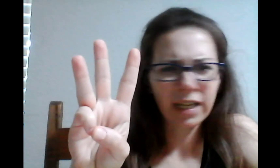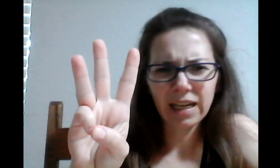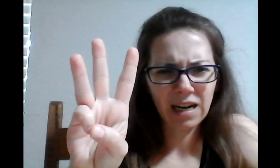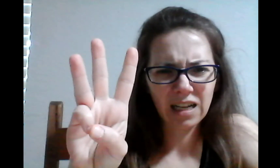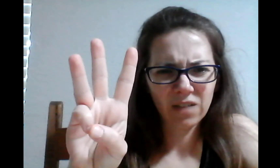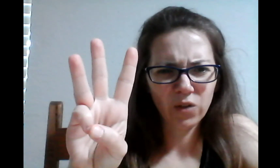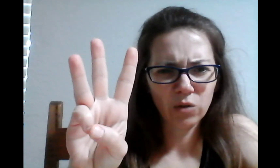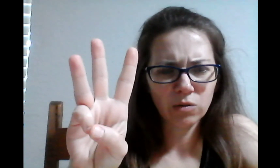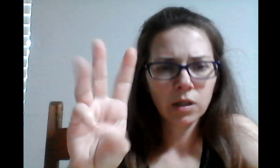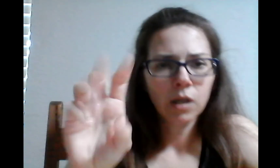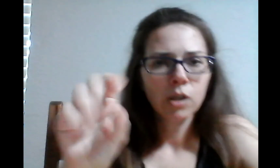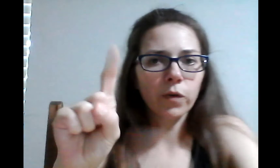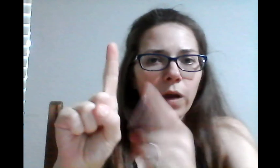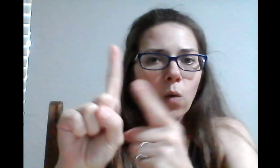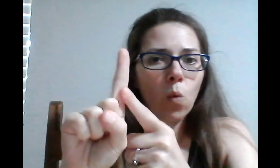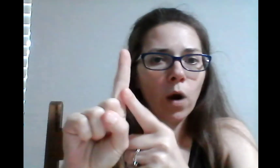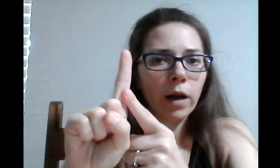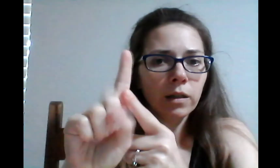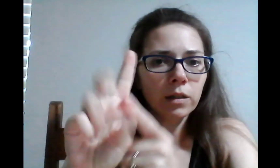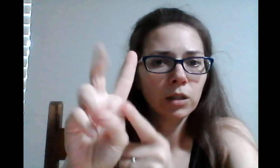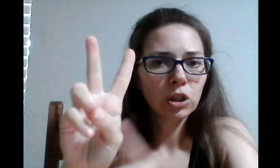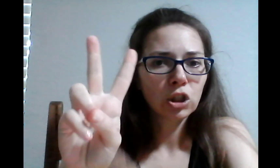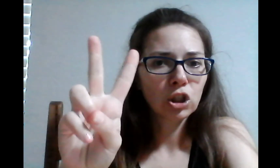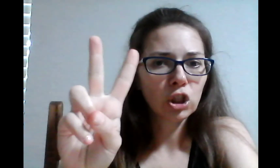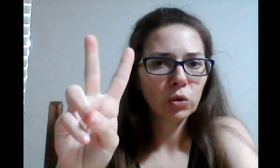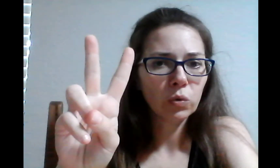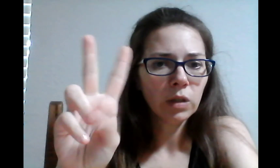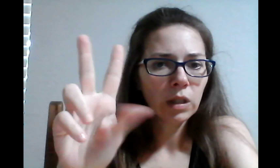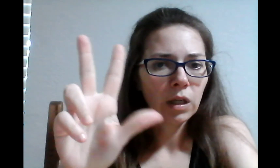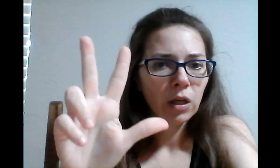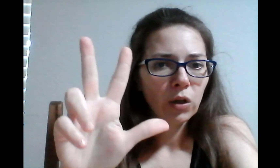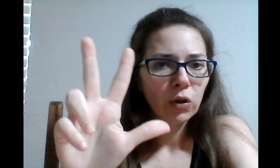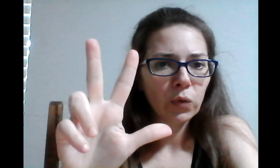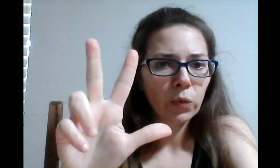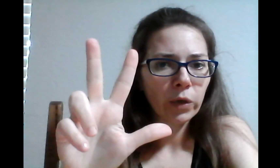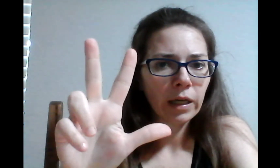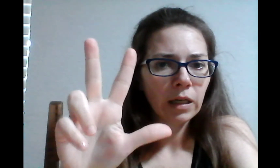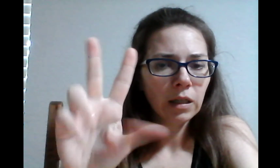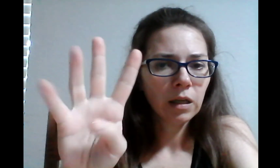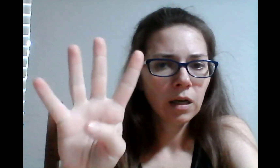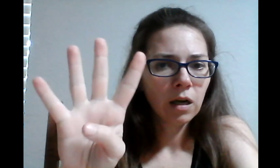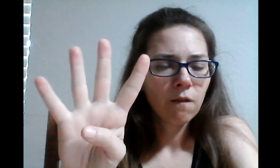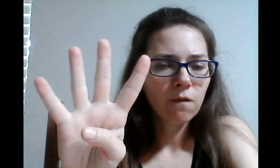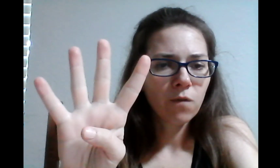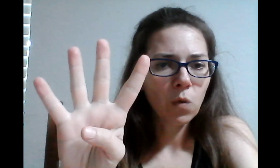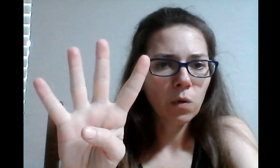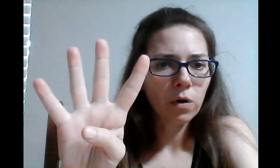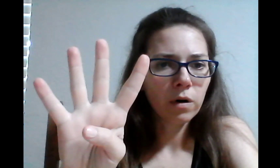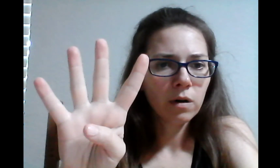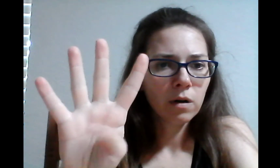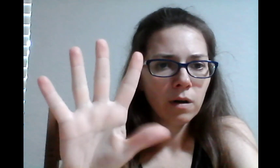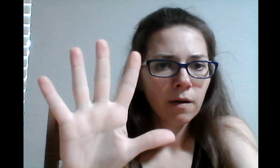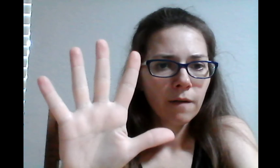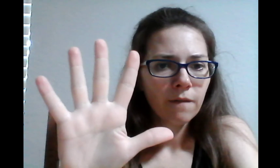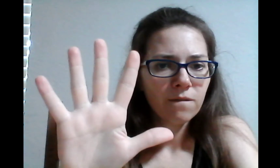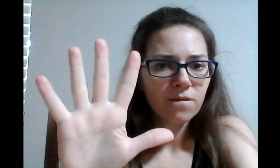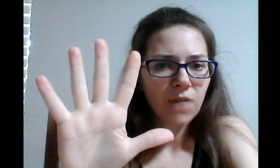get kind of confused. So we got 1, 2, 3, 4,